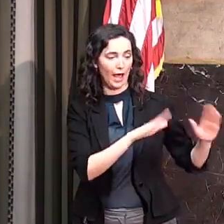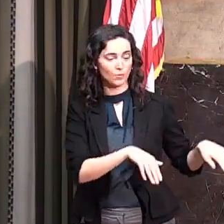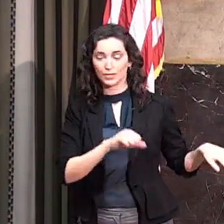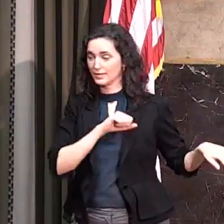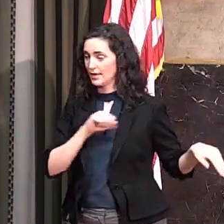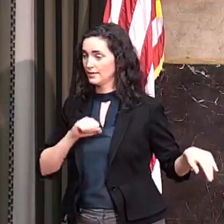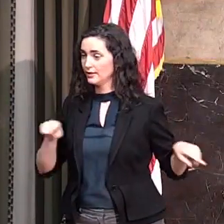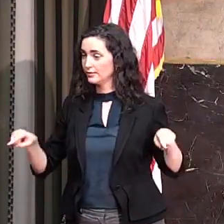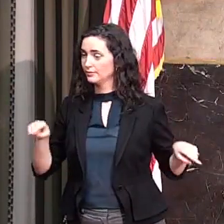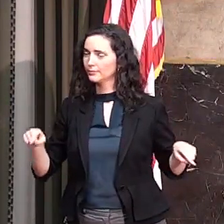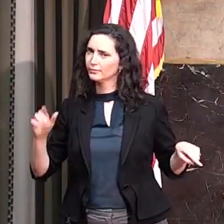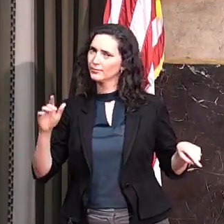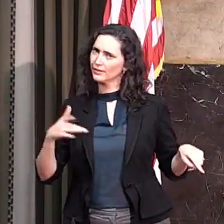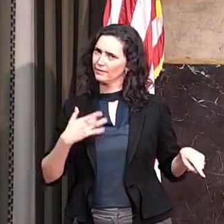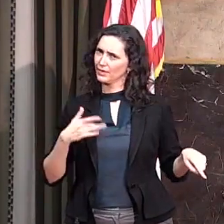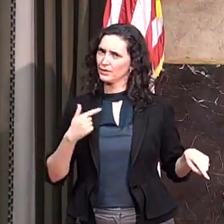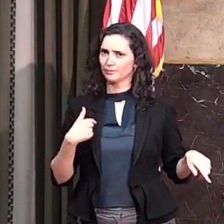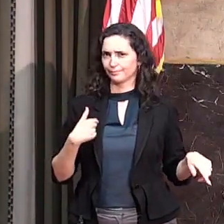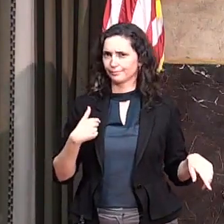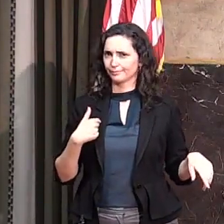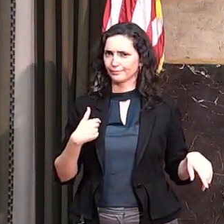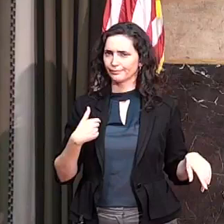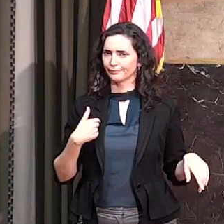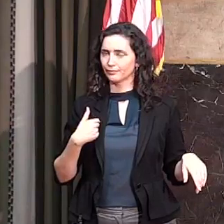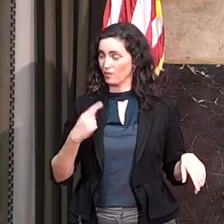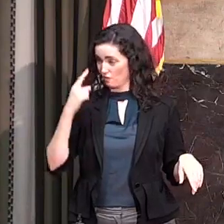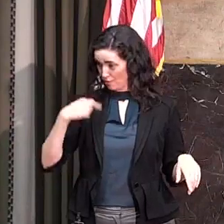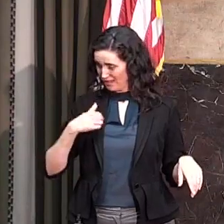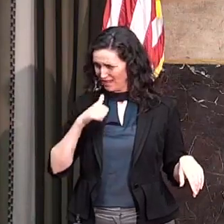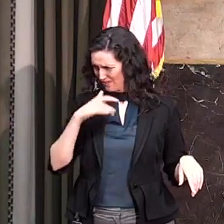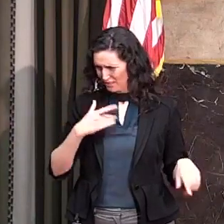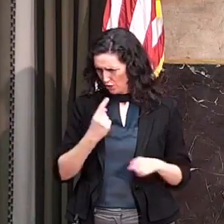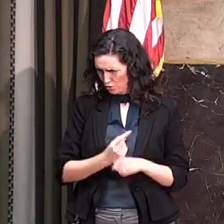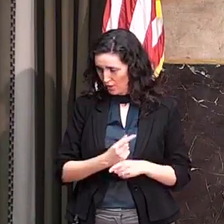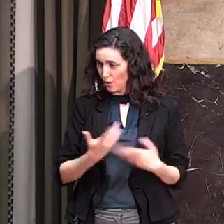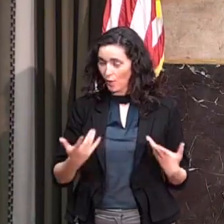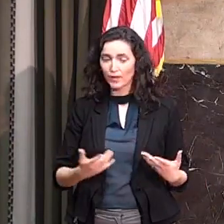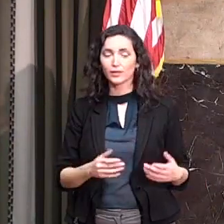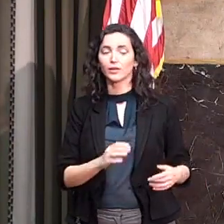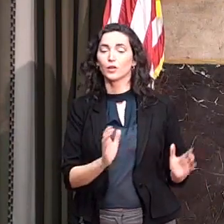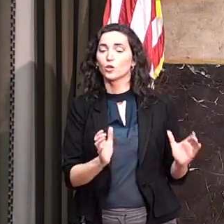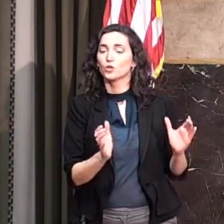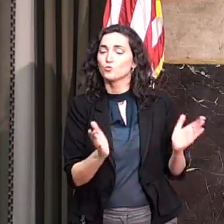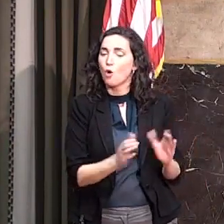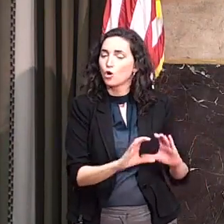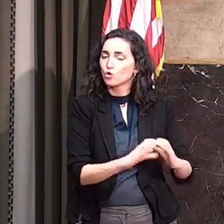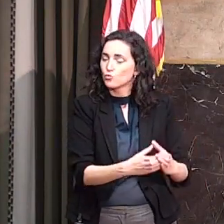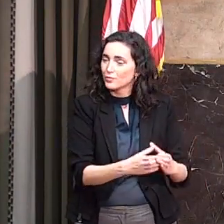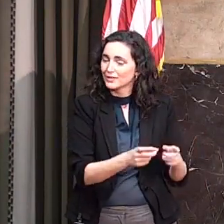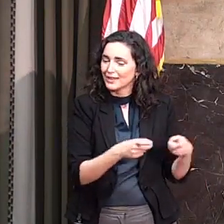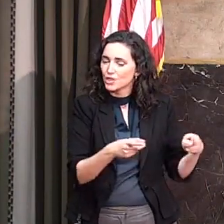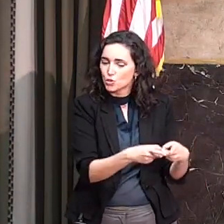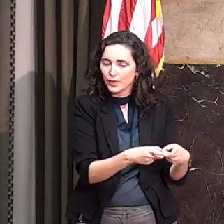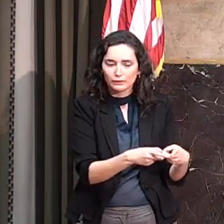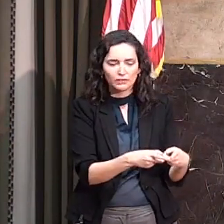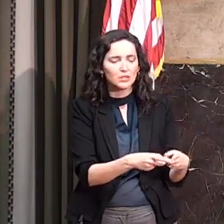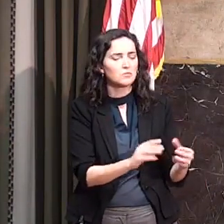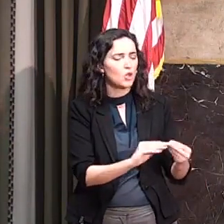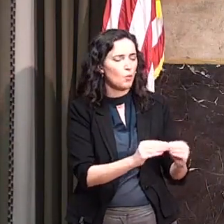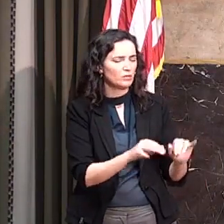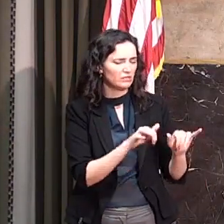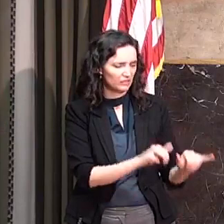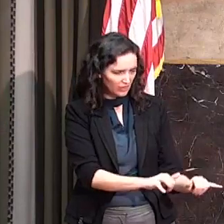it doesn't seem right to me that the number of minority districts would remain the same when the percentage